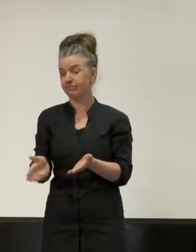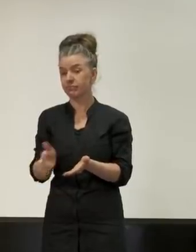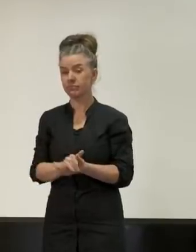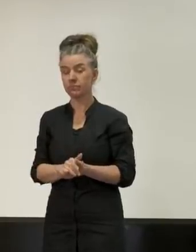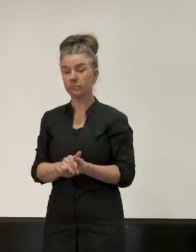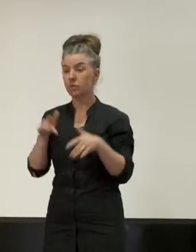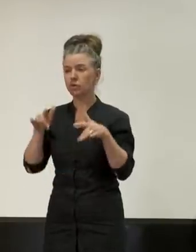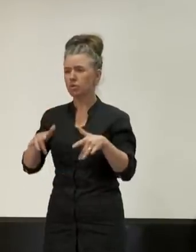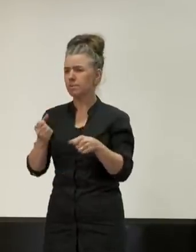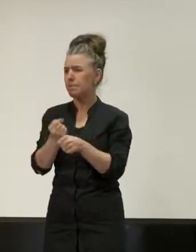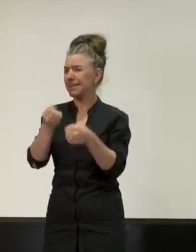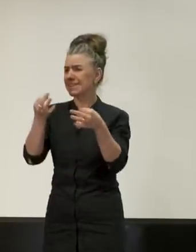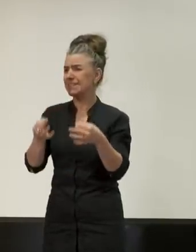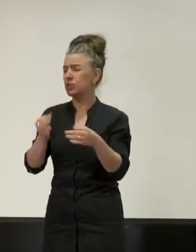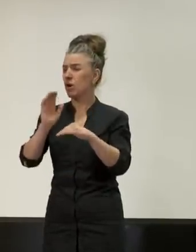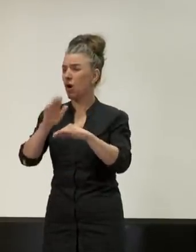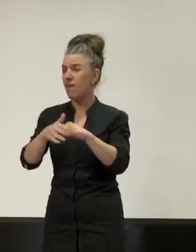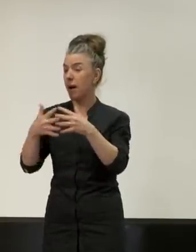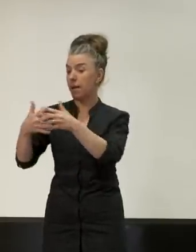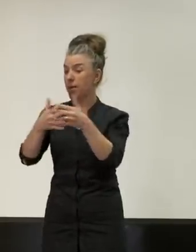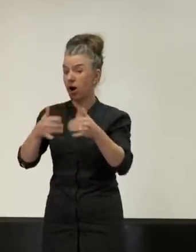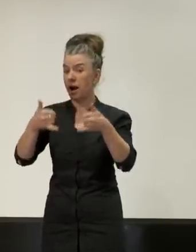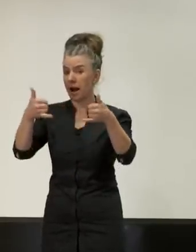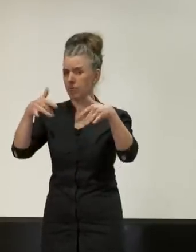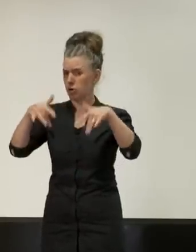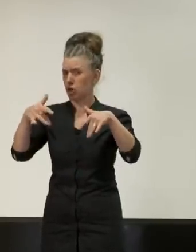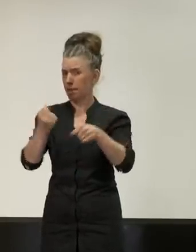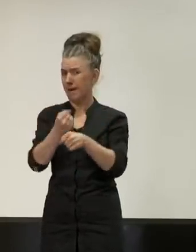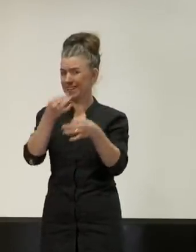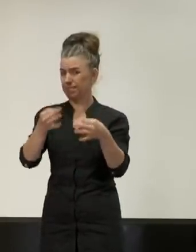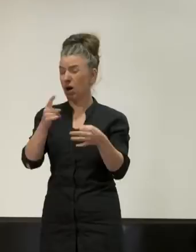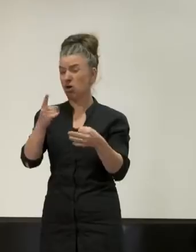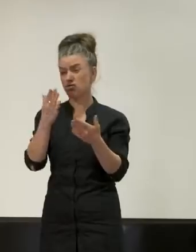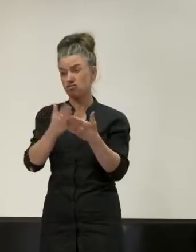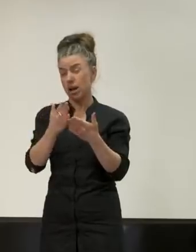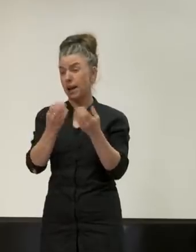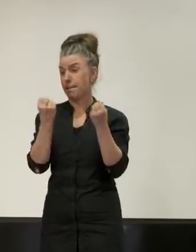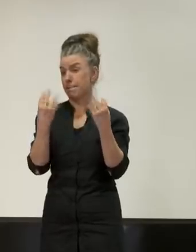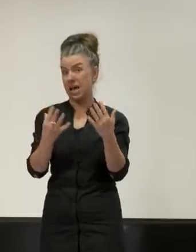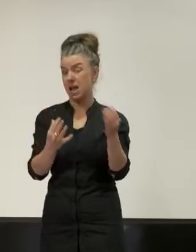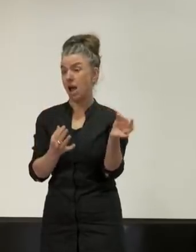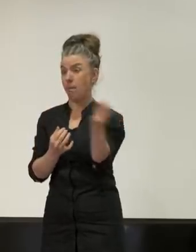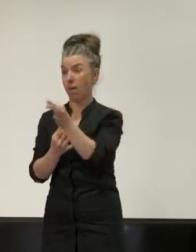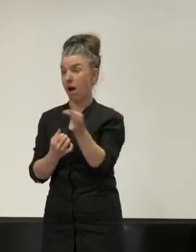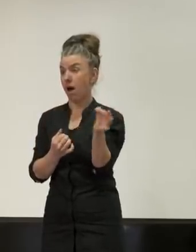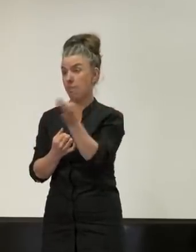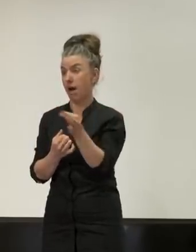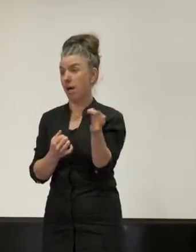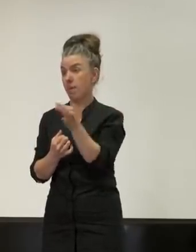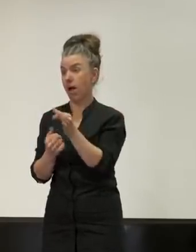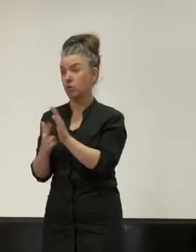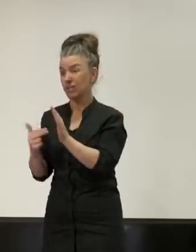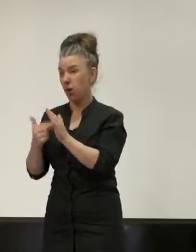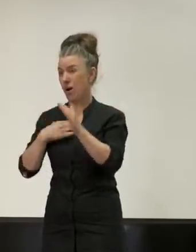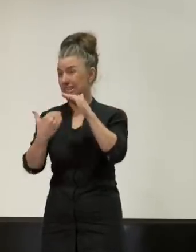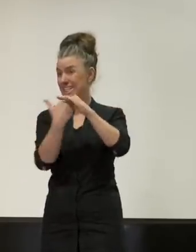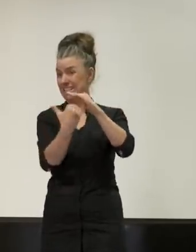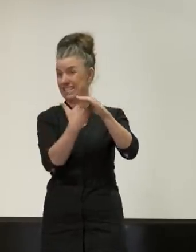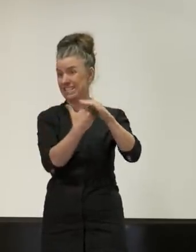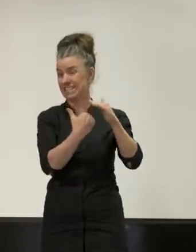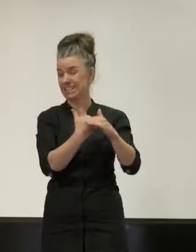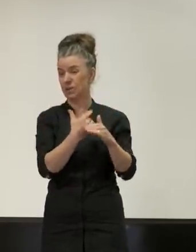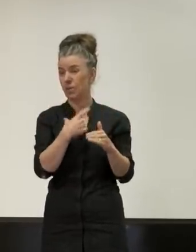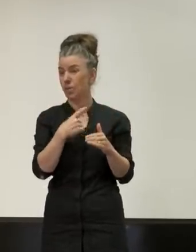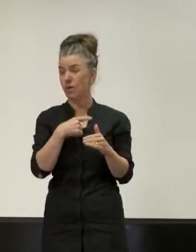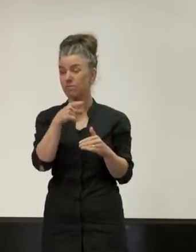no decision has been made when it comes to the America's Cup, but it's one of many where people are seeking exemptions because they are essentially